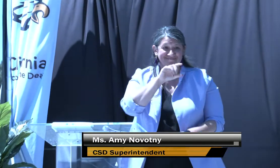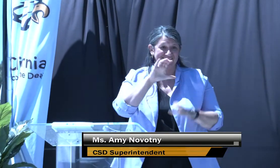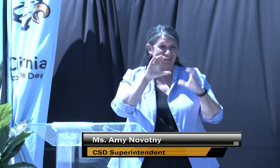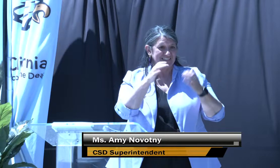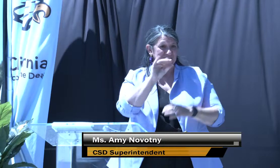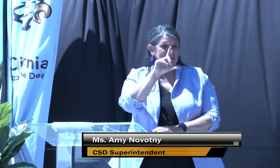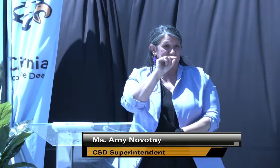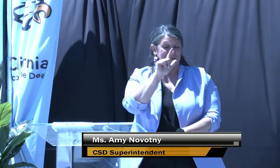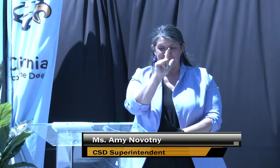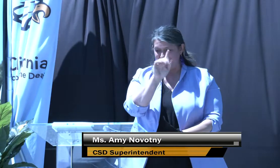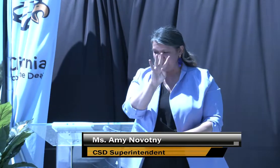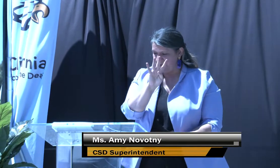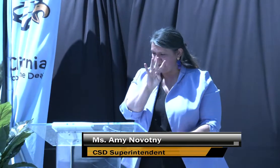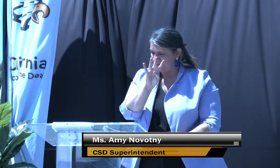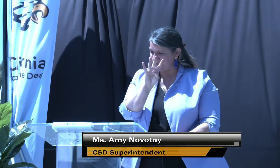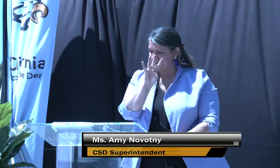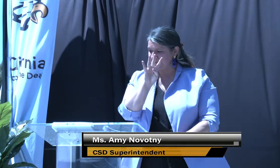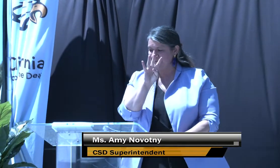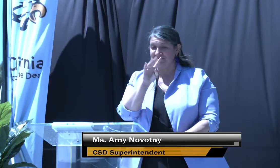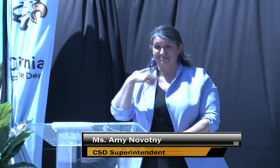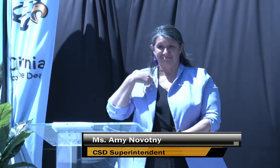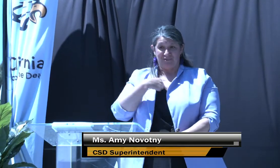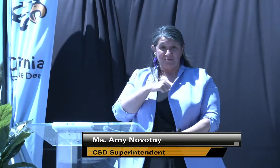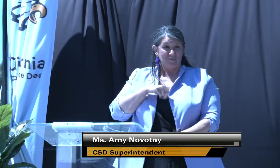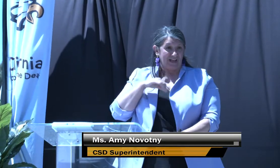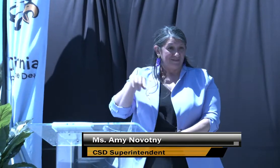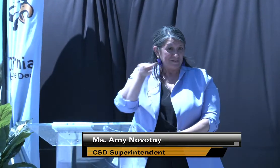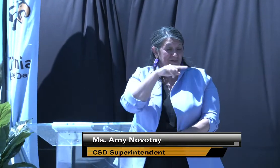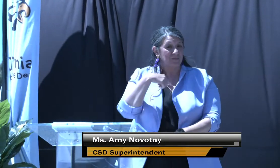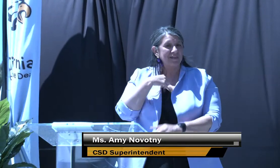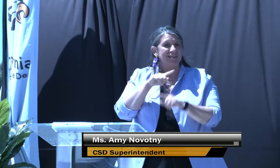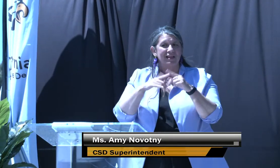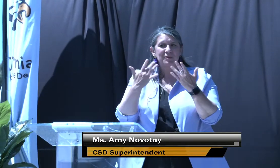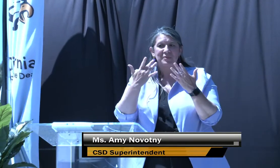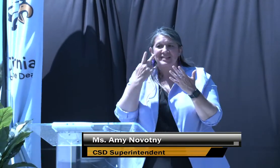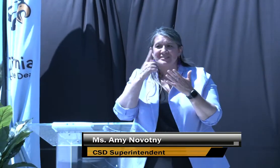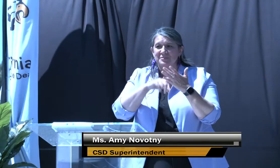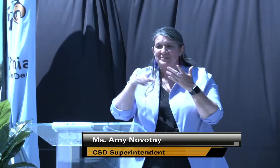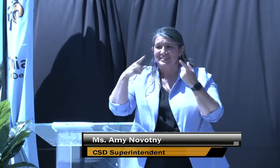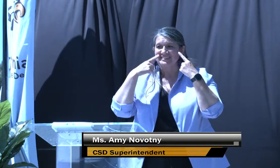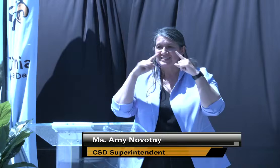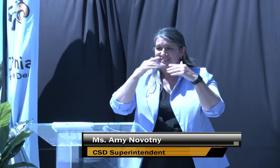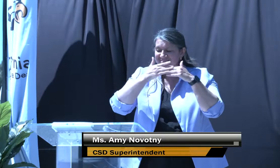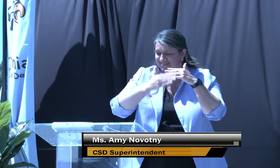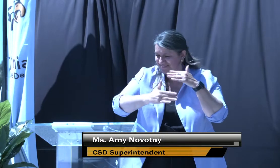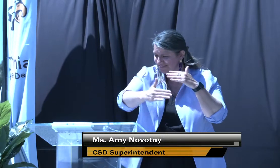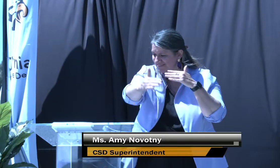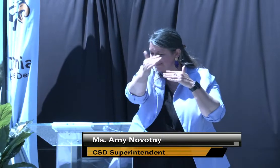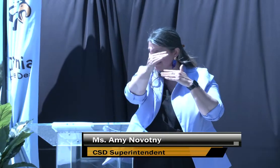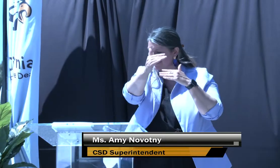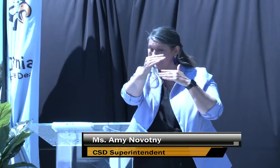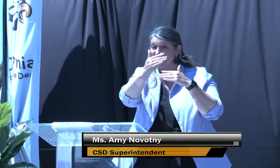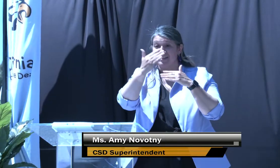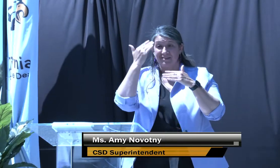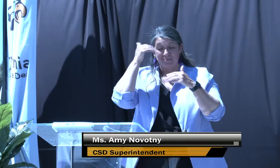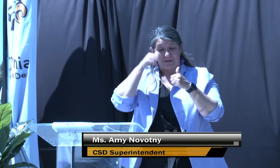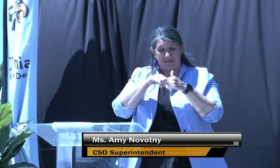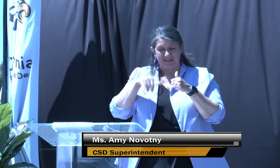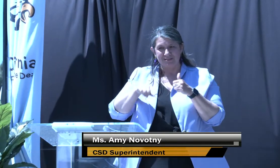Again, congratulations, class of 2024. We are so proud of you, but we can't wait to see what you will become